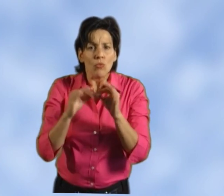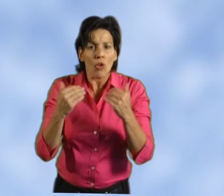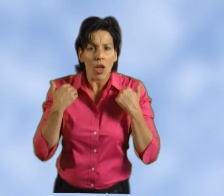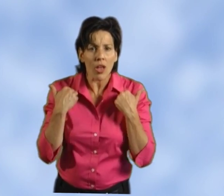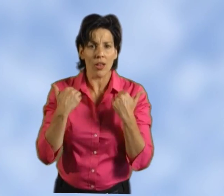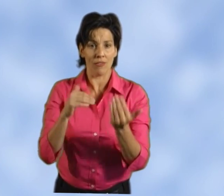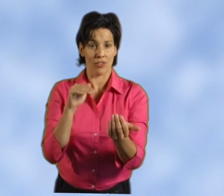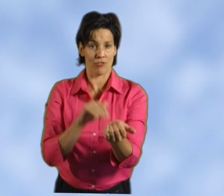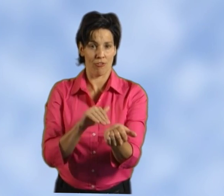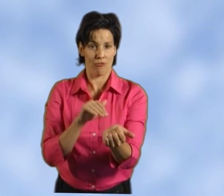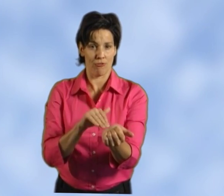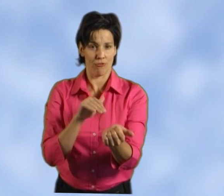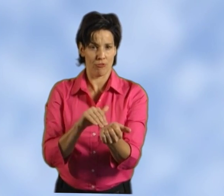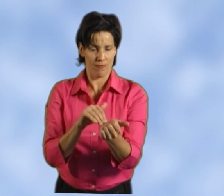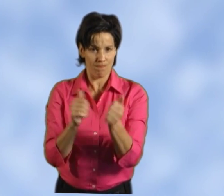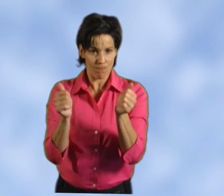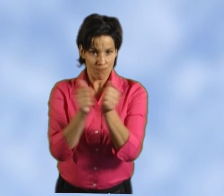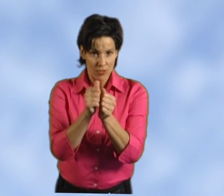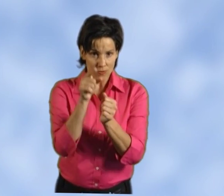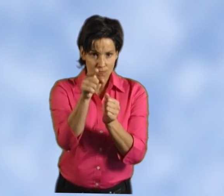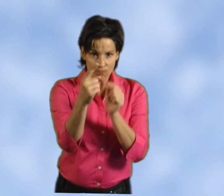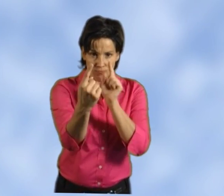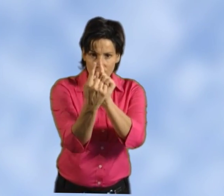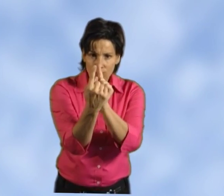It's important to have a doctor with whom you can communicate.